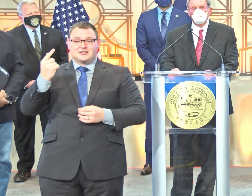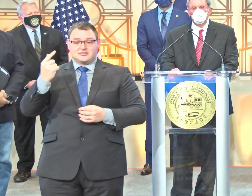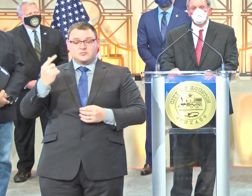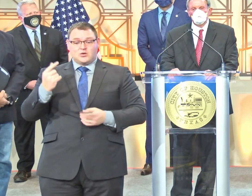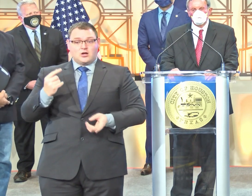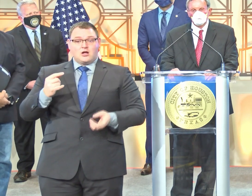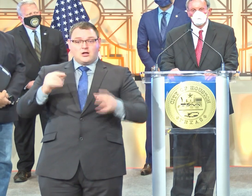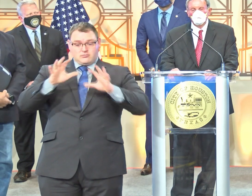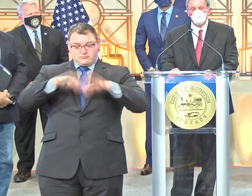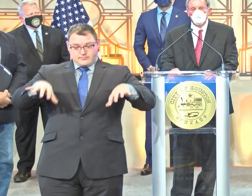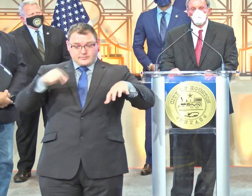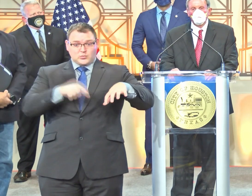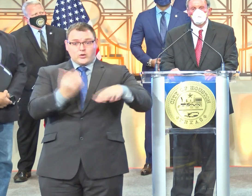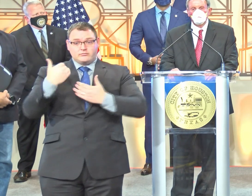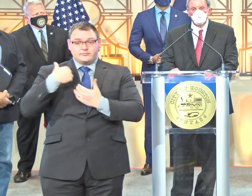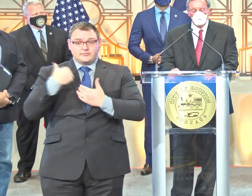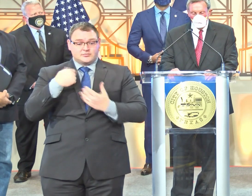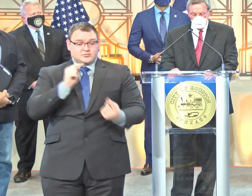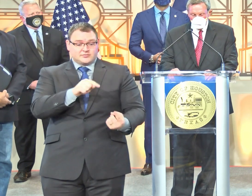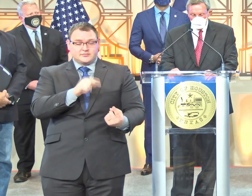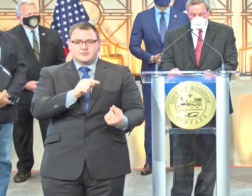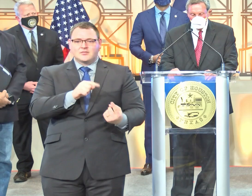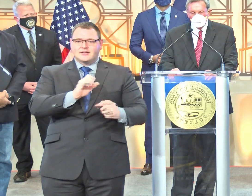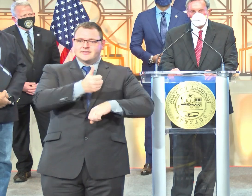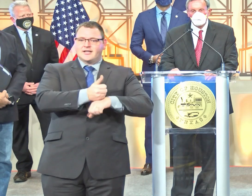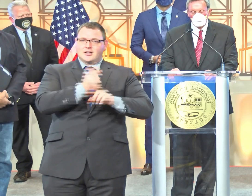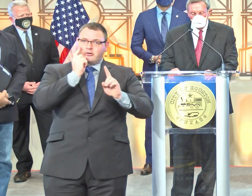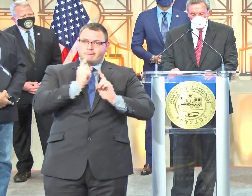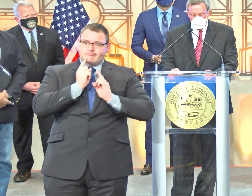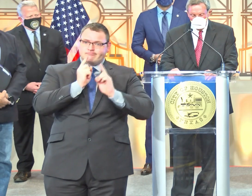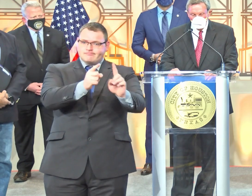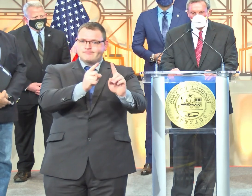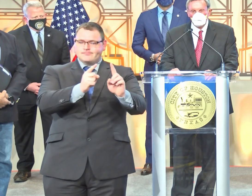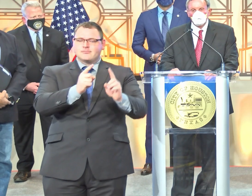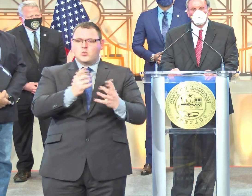Mike Nichols over the Coalition for the Homeless. Mike.